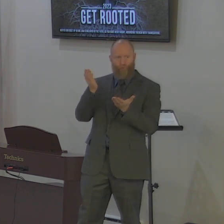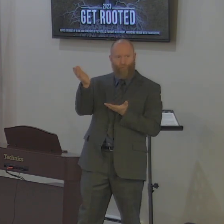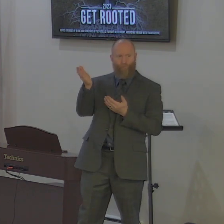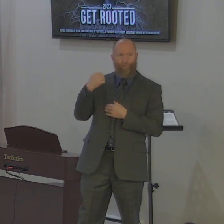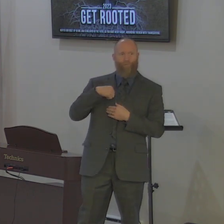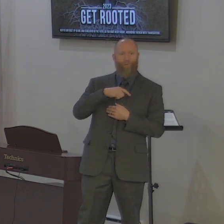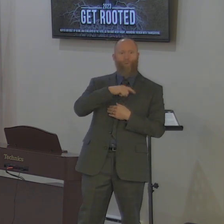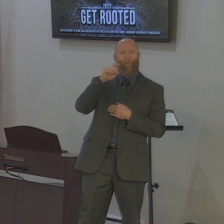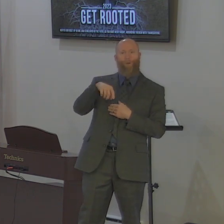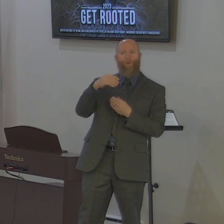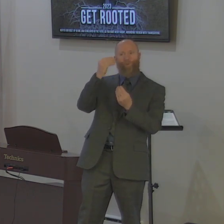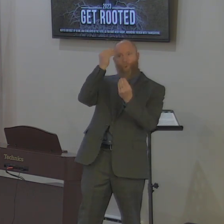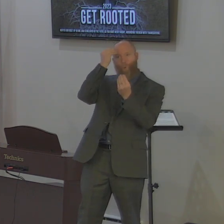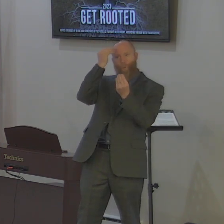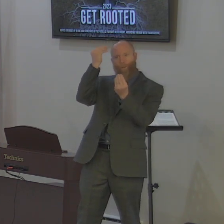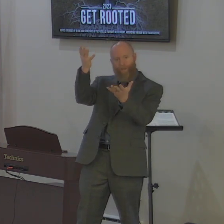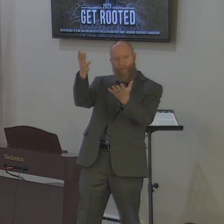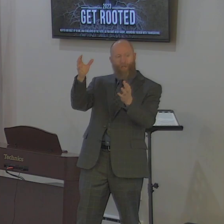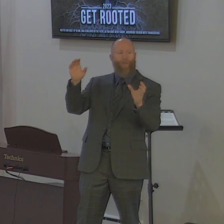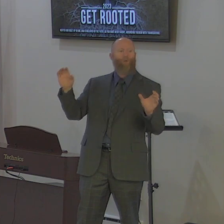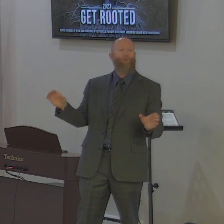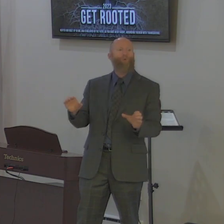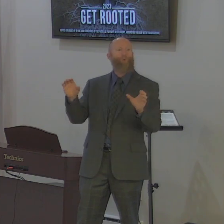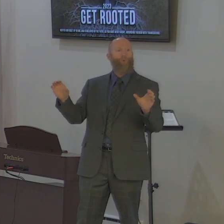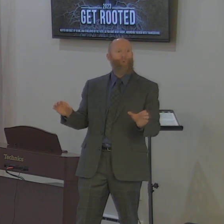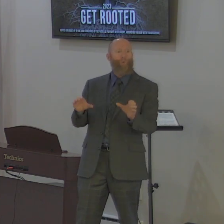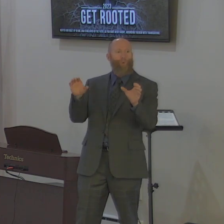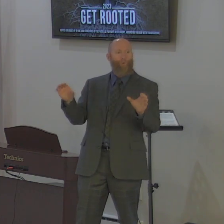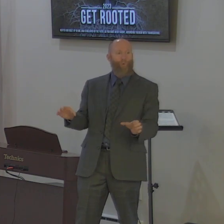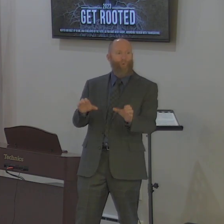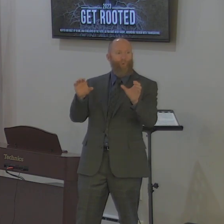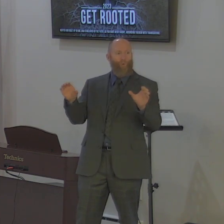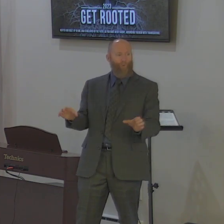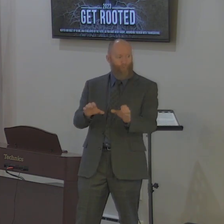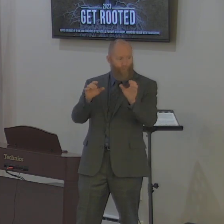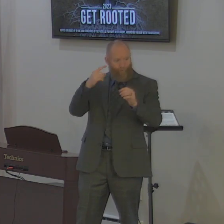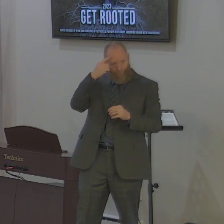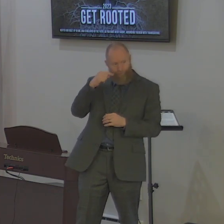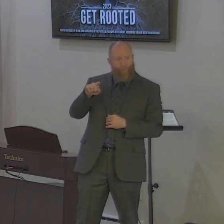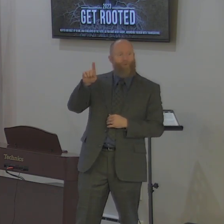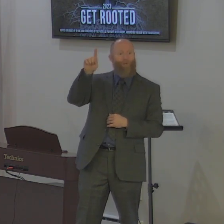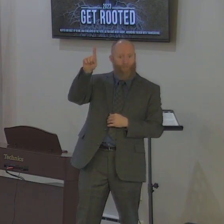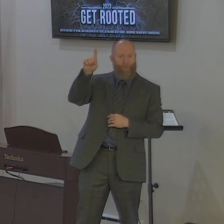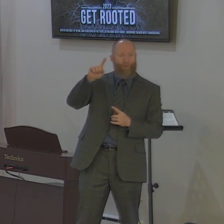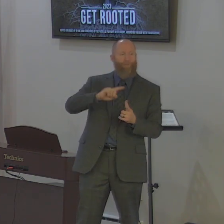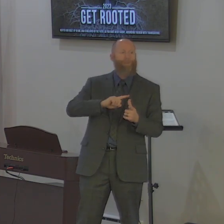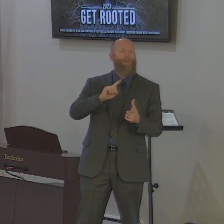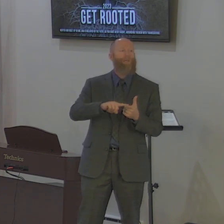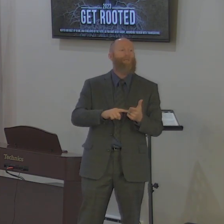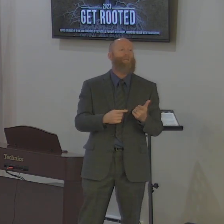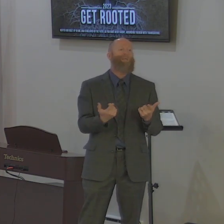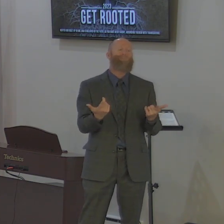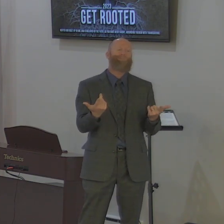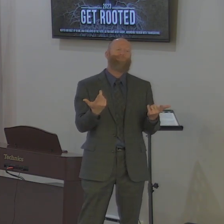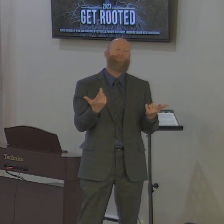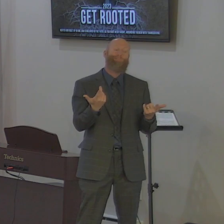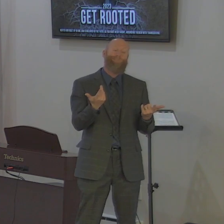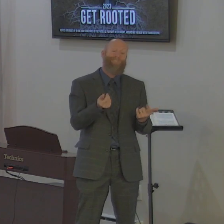so many things for God. And we never get to, not never, we often don't get to